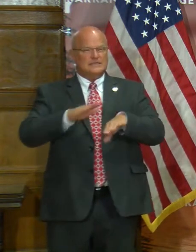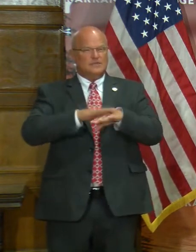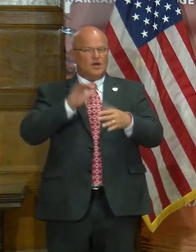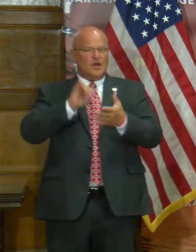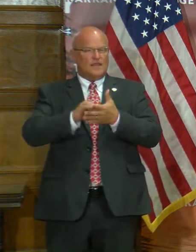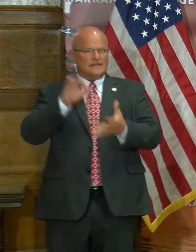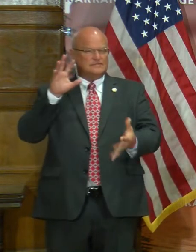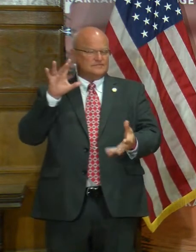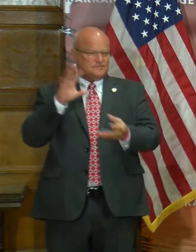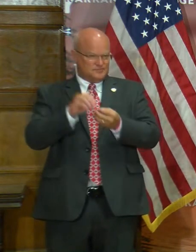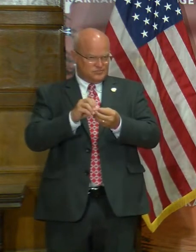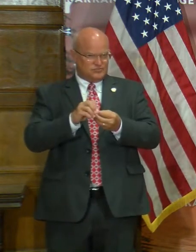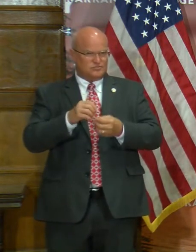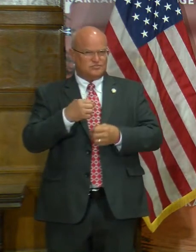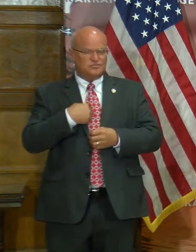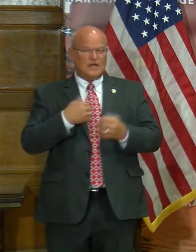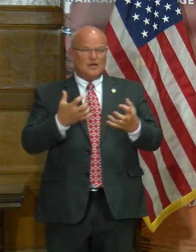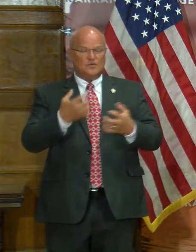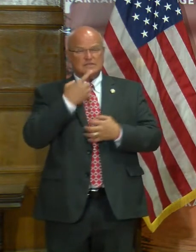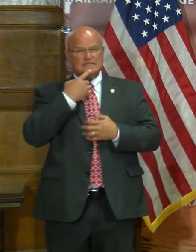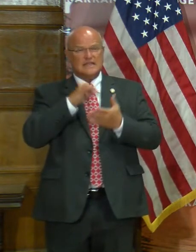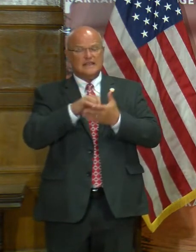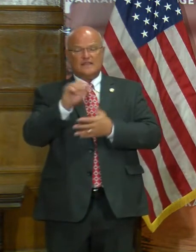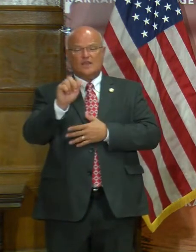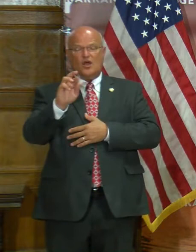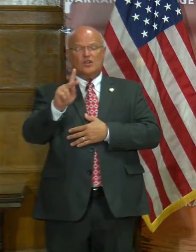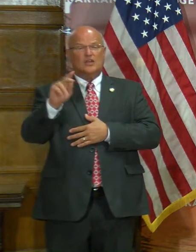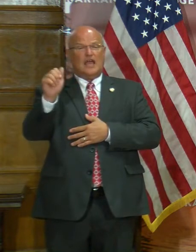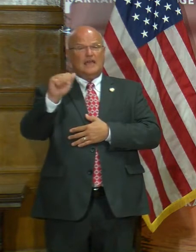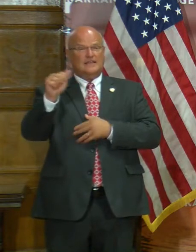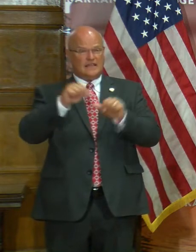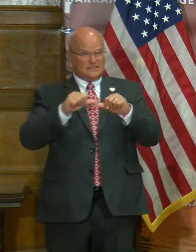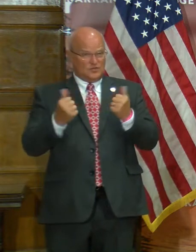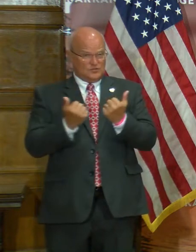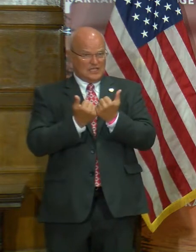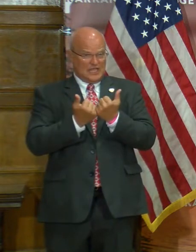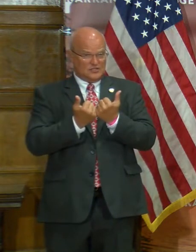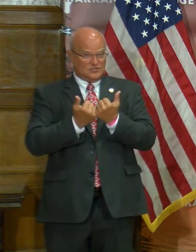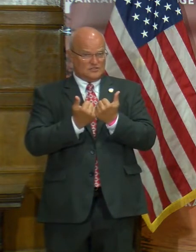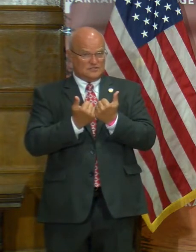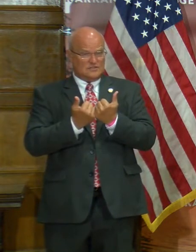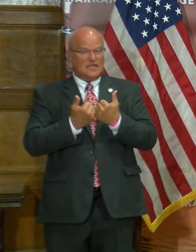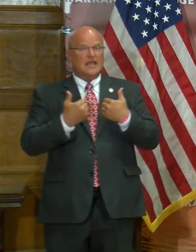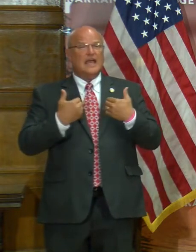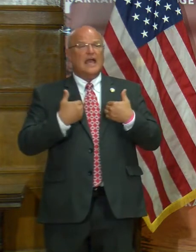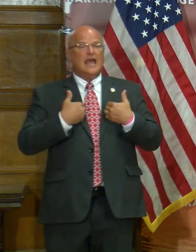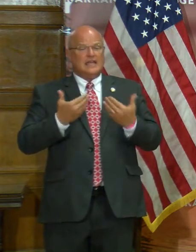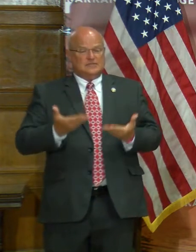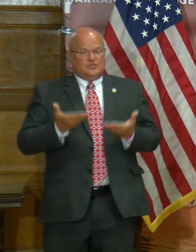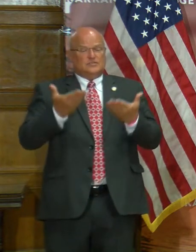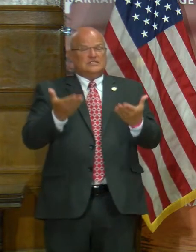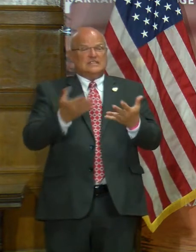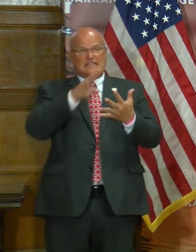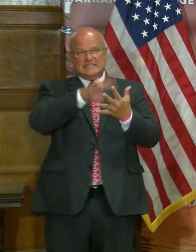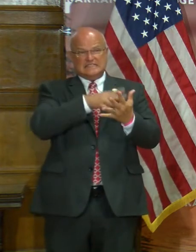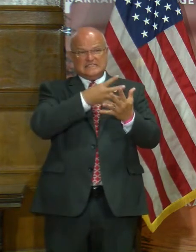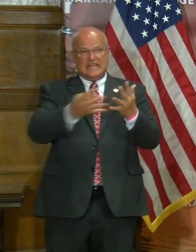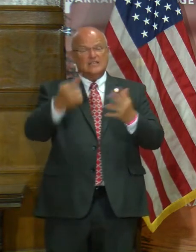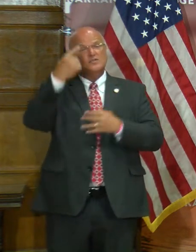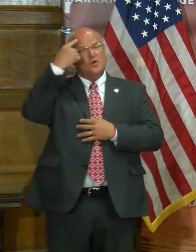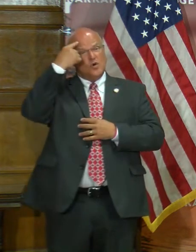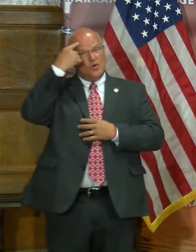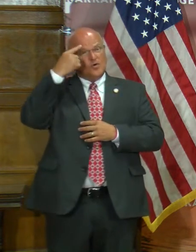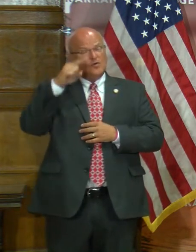that, I want to say that the Arkansas Athletic Association has presented a schedule